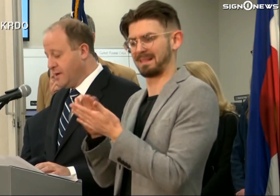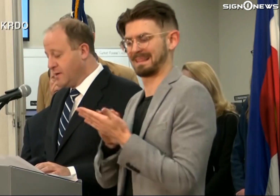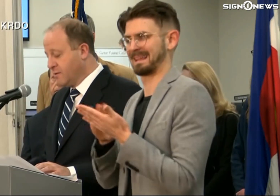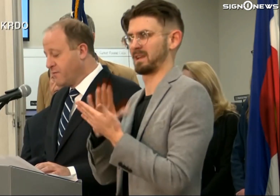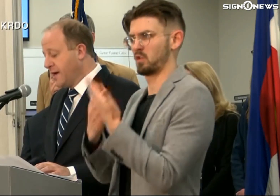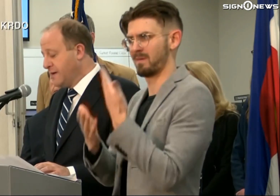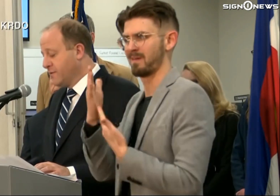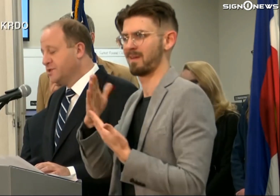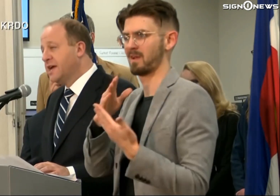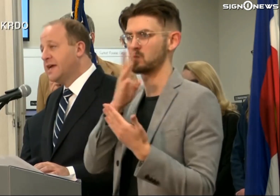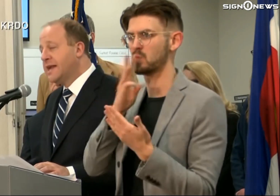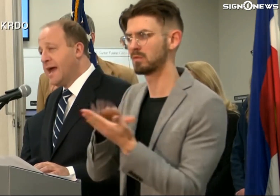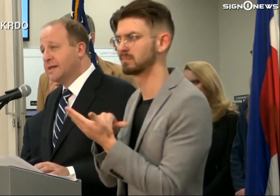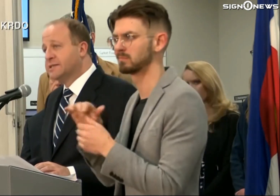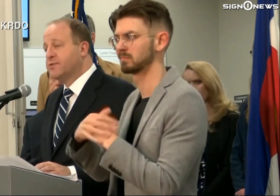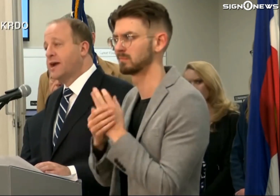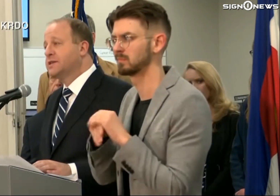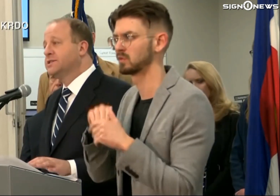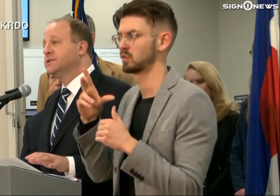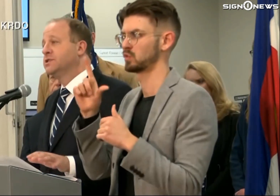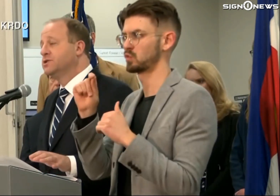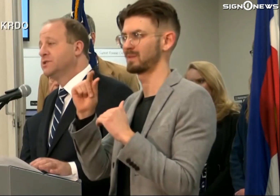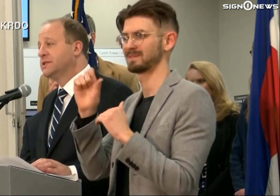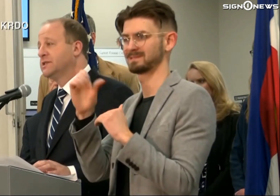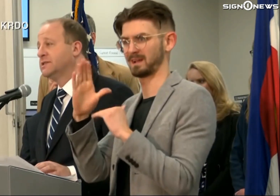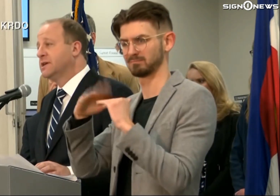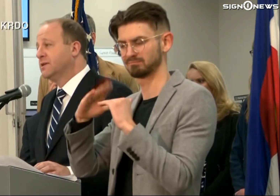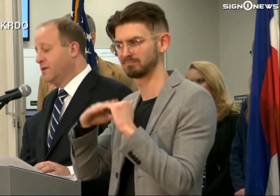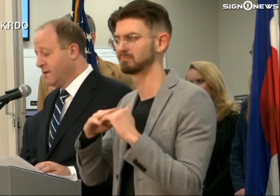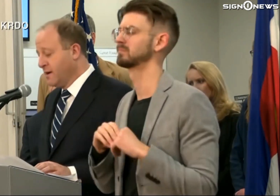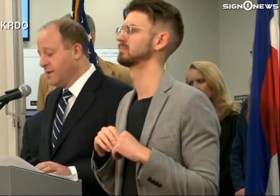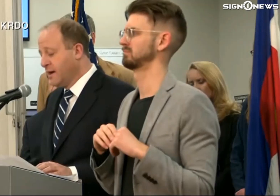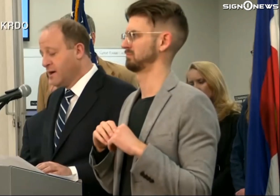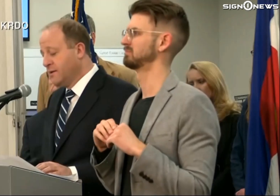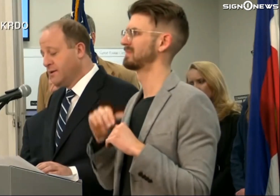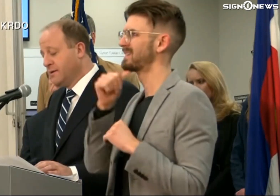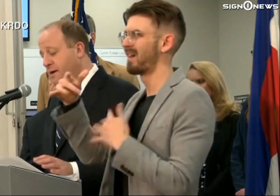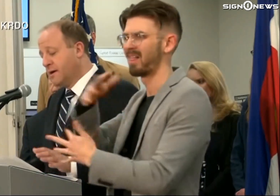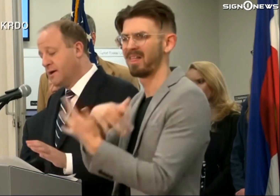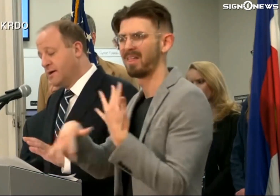seconds, refraining from shaking hands and practicing social distancing,